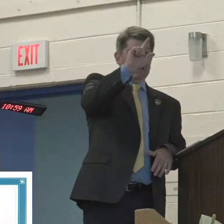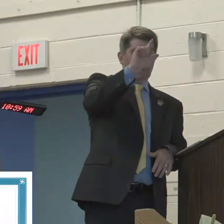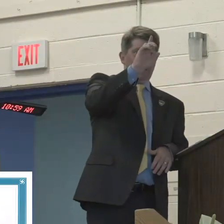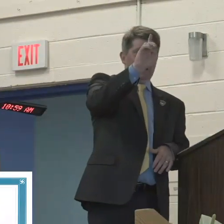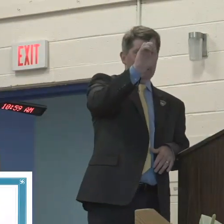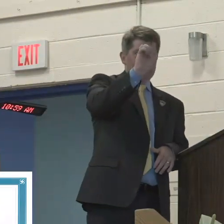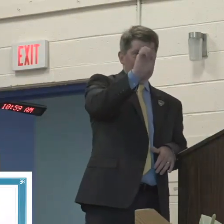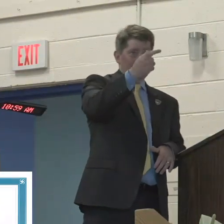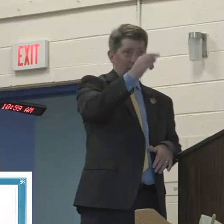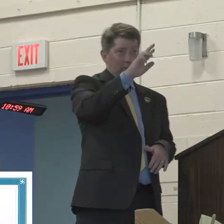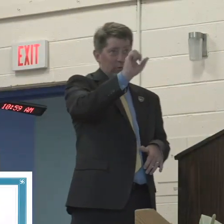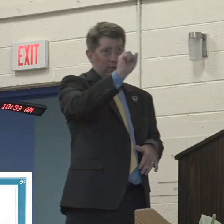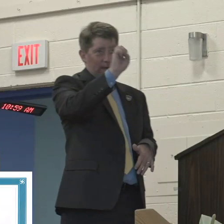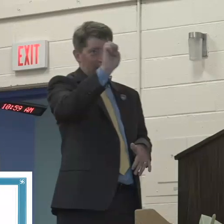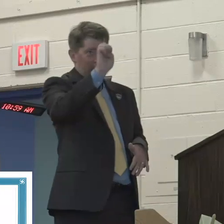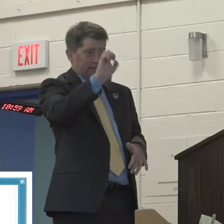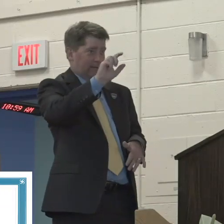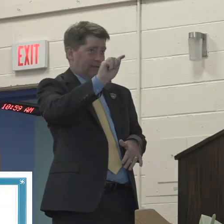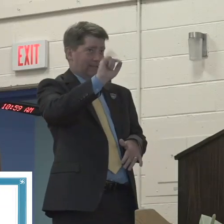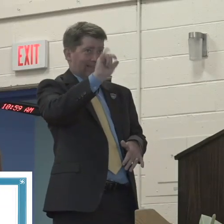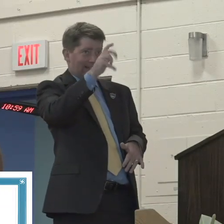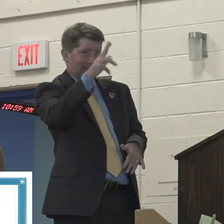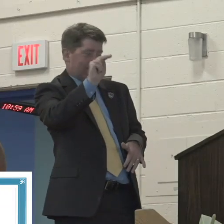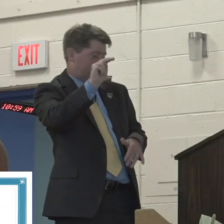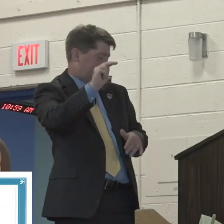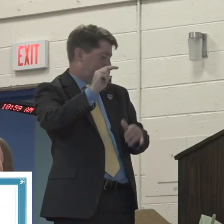Neil deGrasse Tyson Award